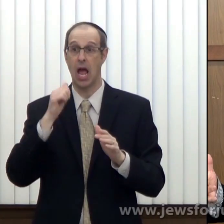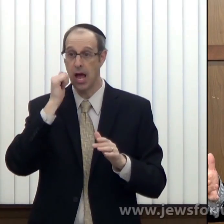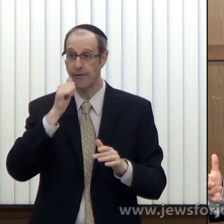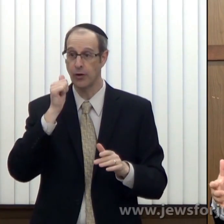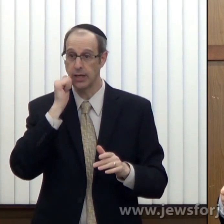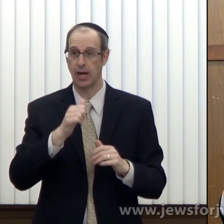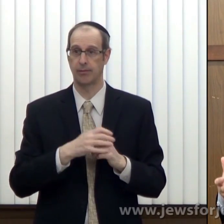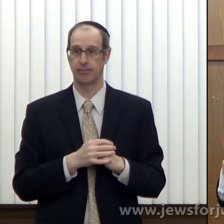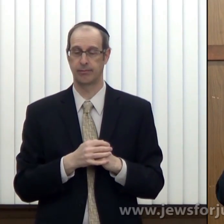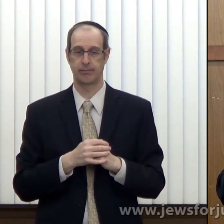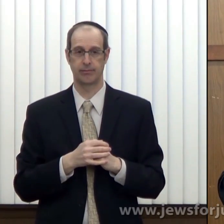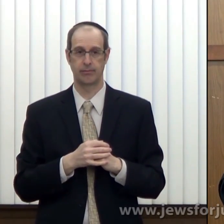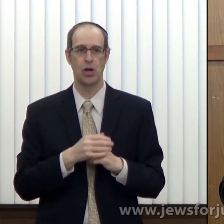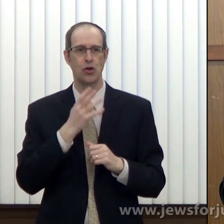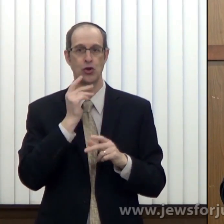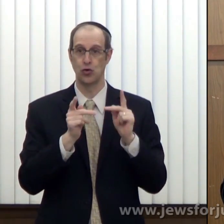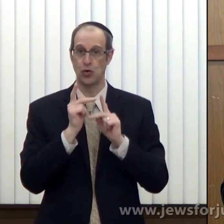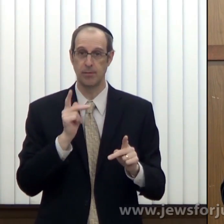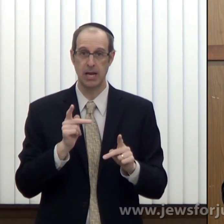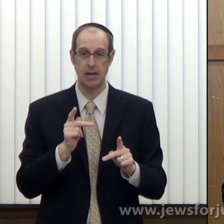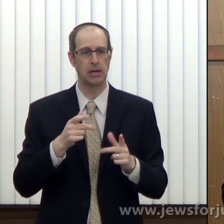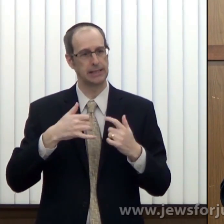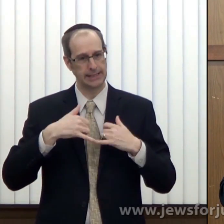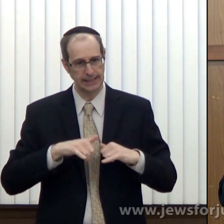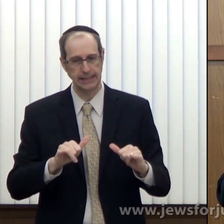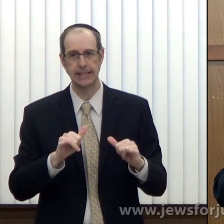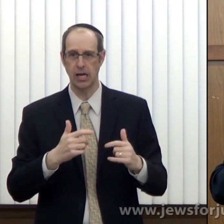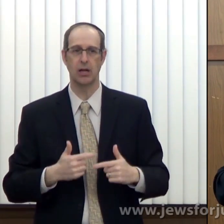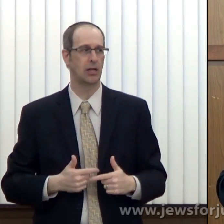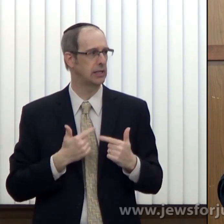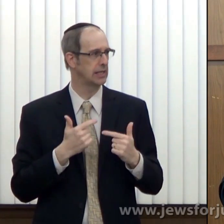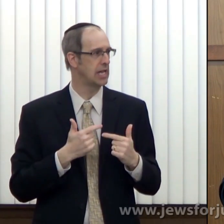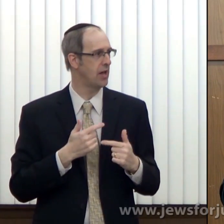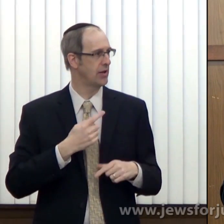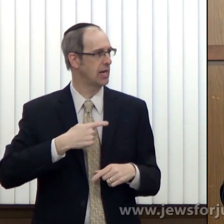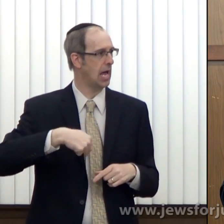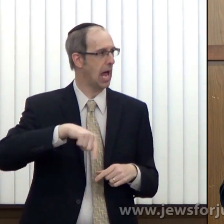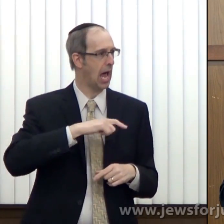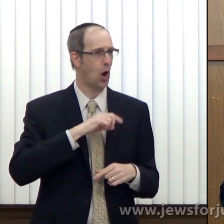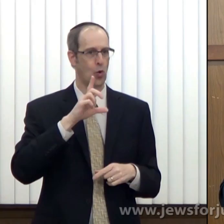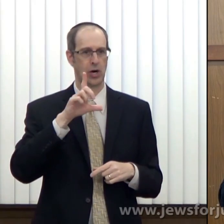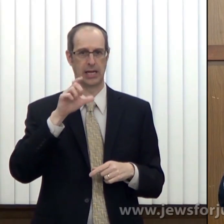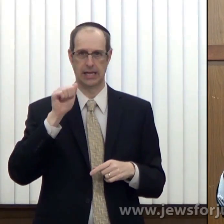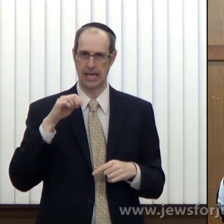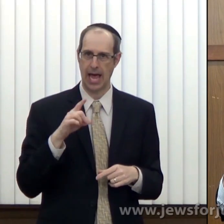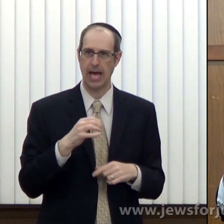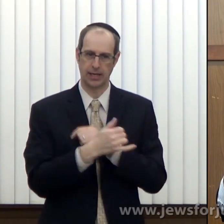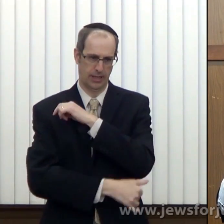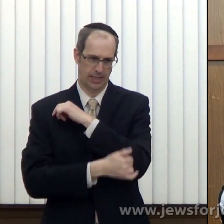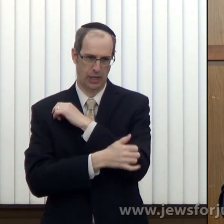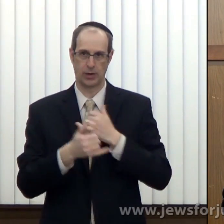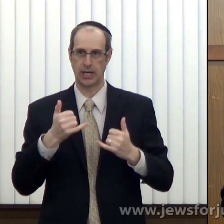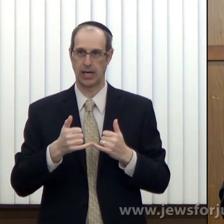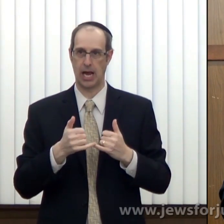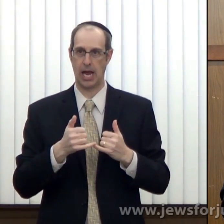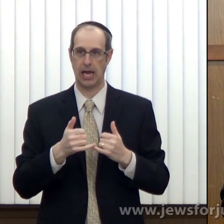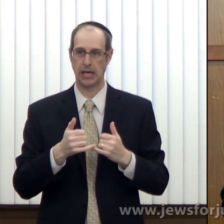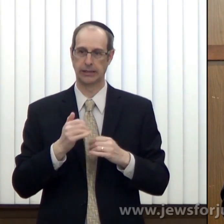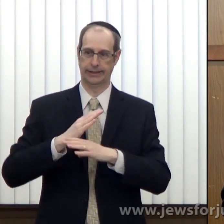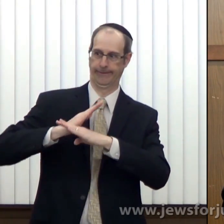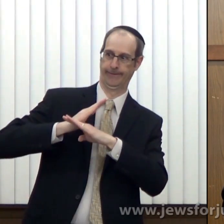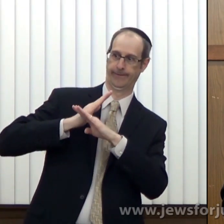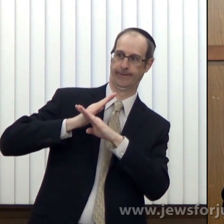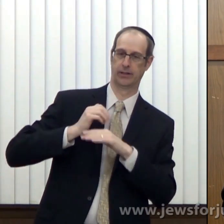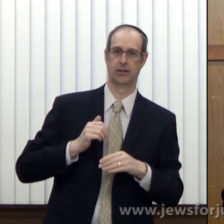day. The Jewish people still live in our land today under attack. There